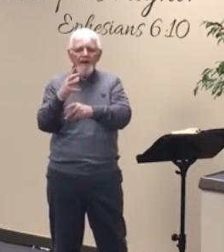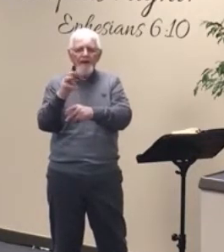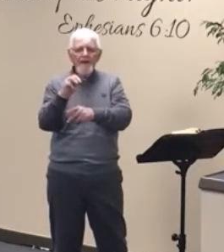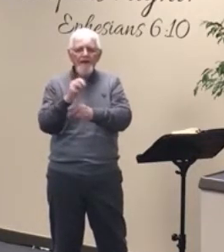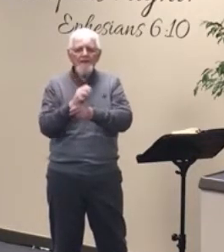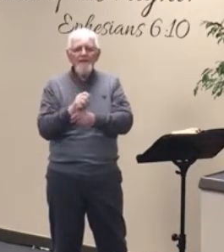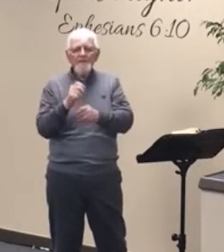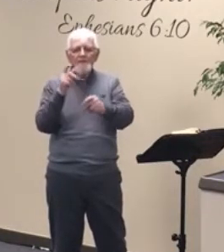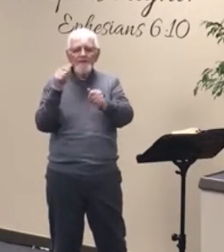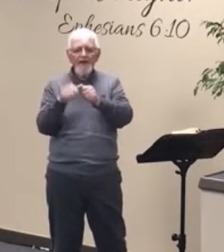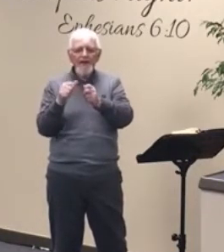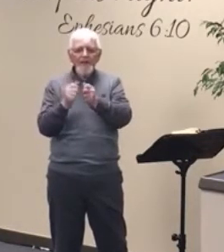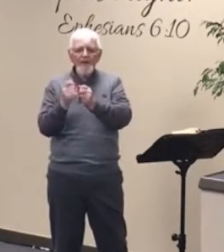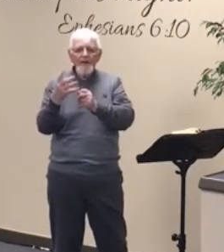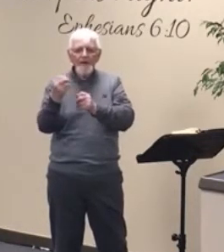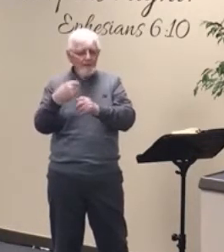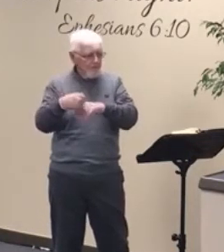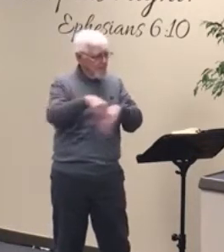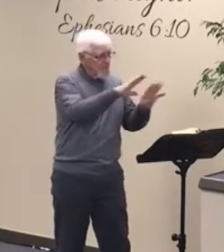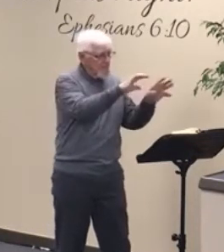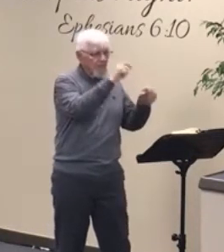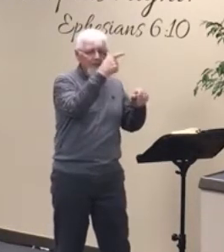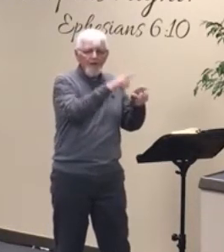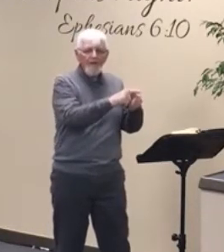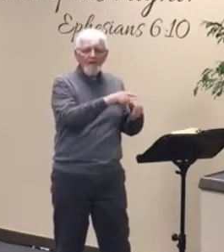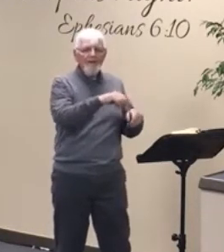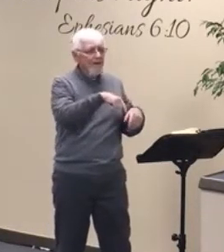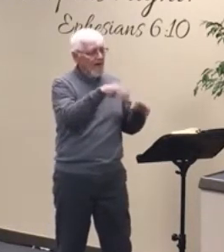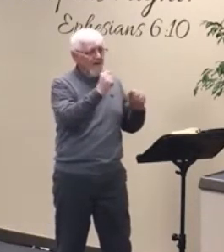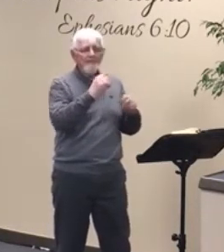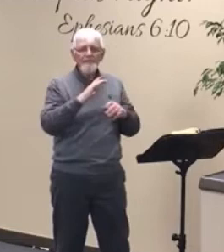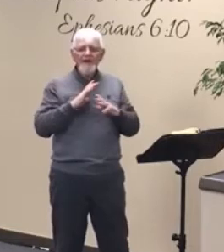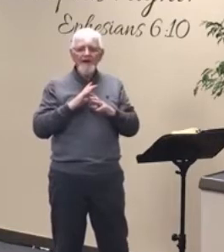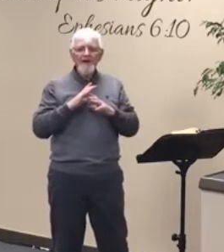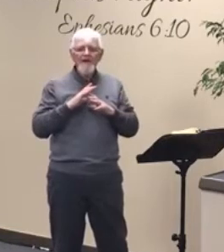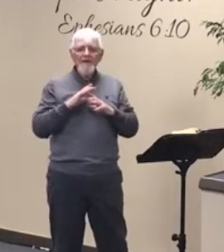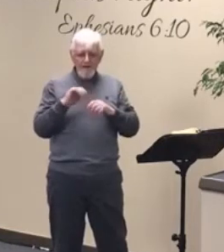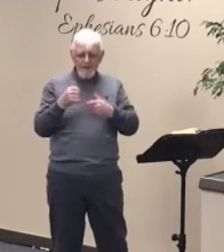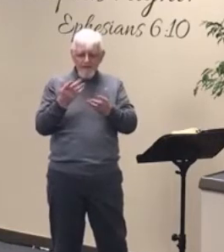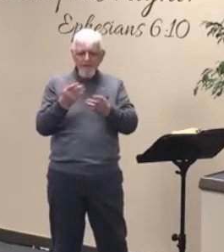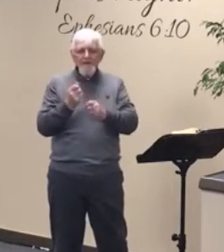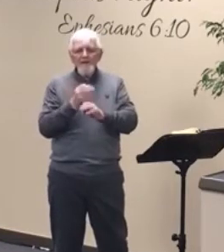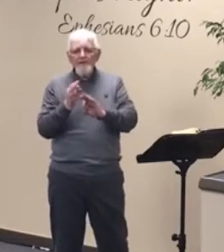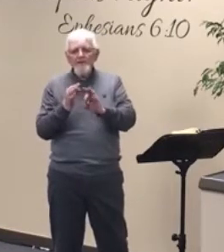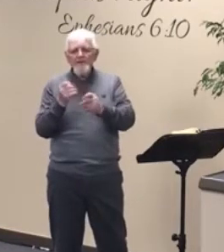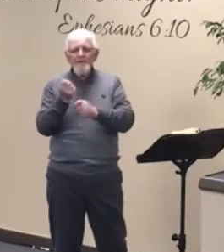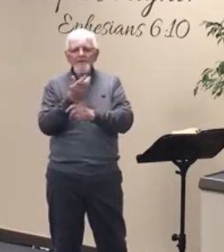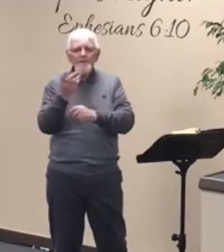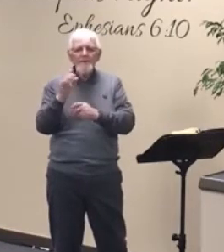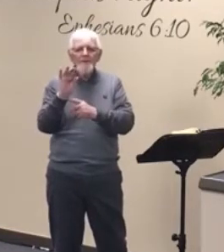him there with him and send the brothers on their way. And if they leave, fine. I'll give the details to Benjamin, and I have my brother